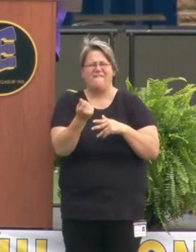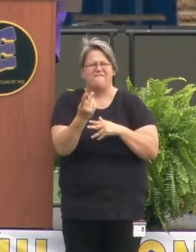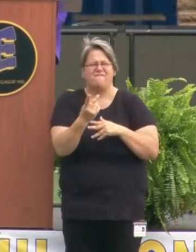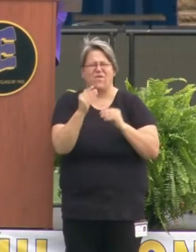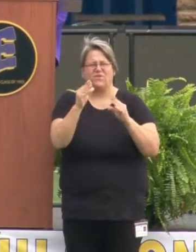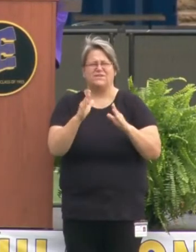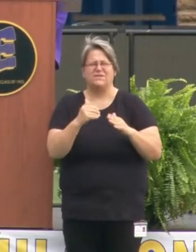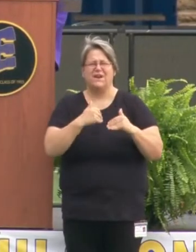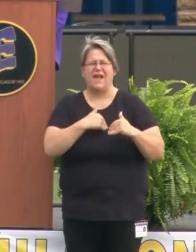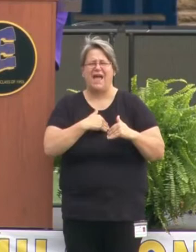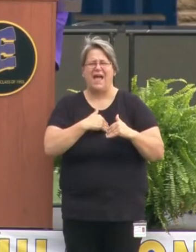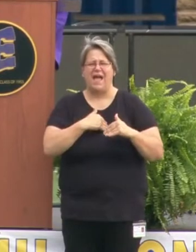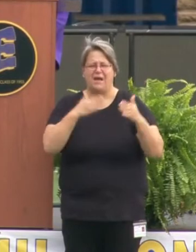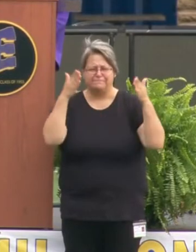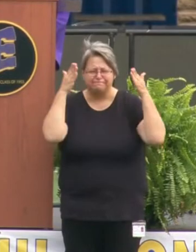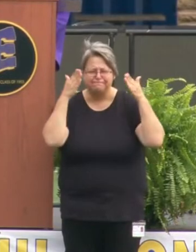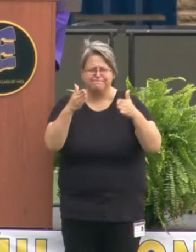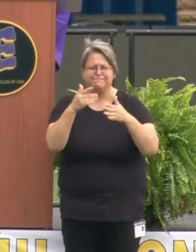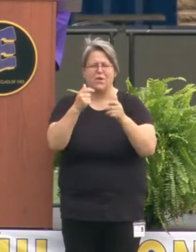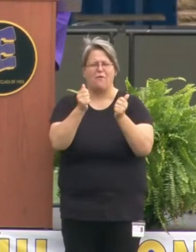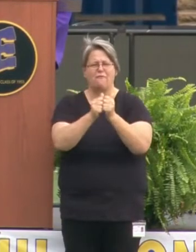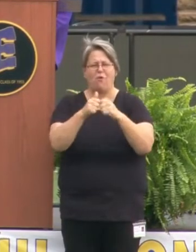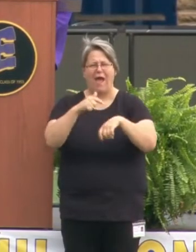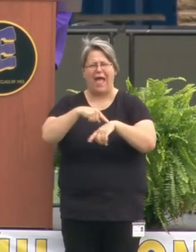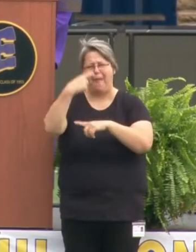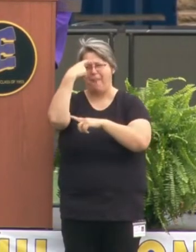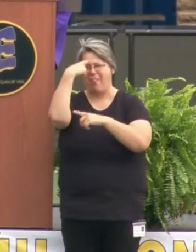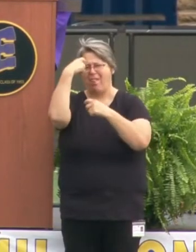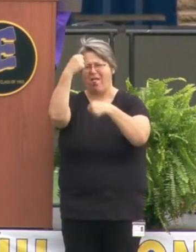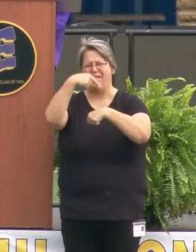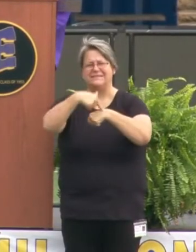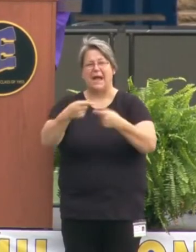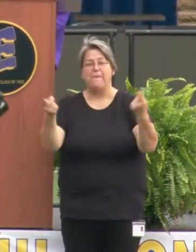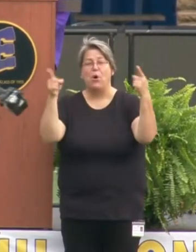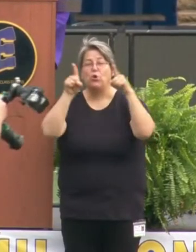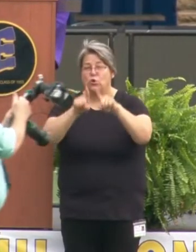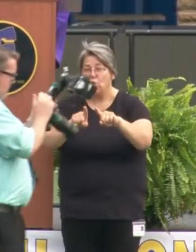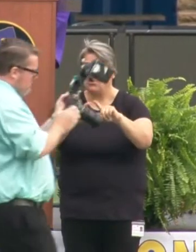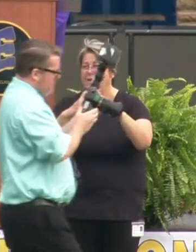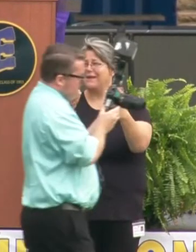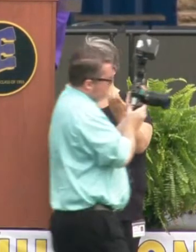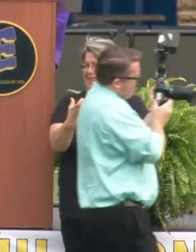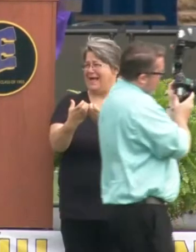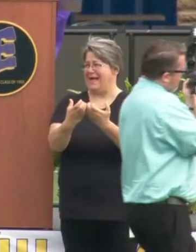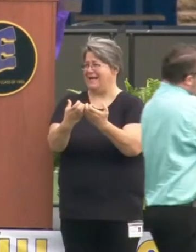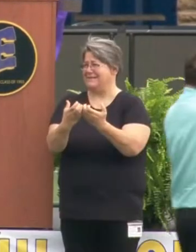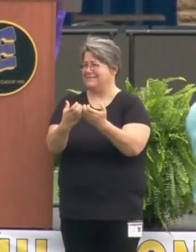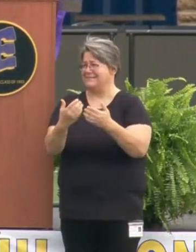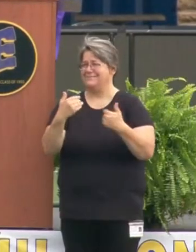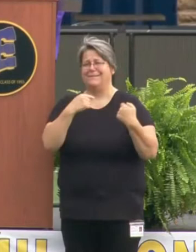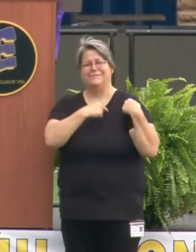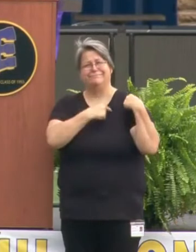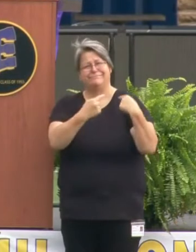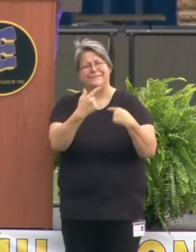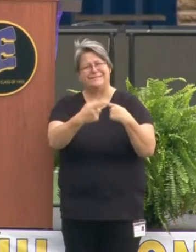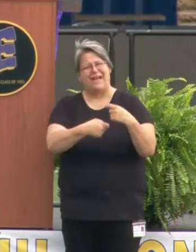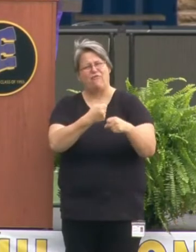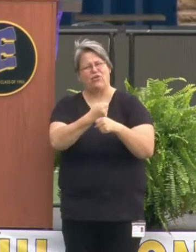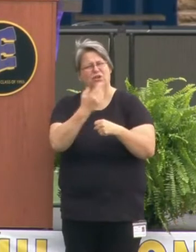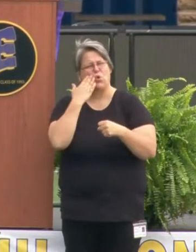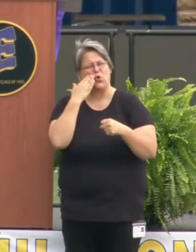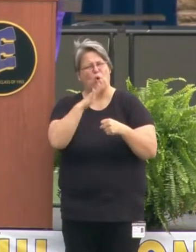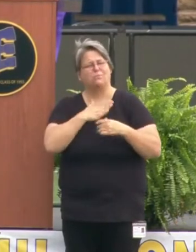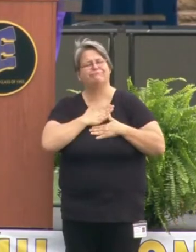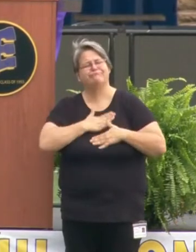teachers to have had a dedicated mental health time during her class. After knowing her for several years, I've come to